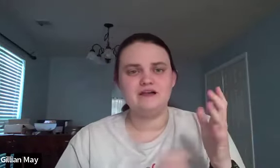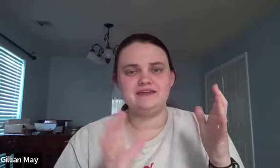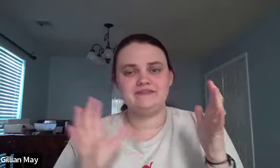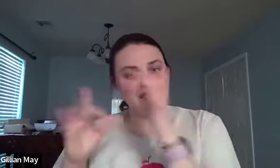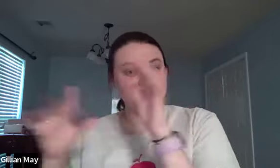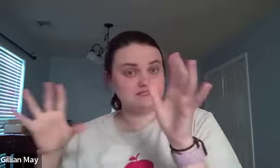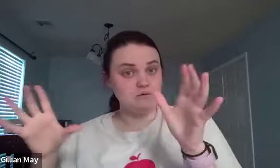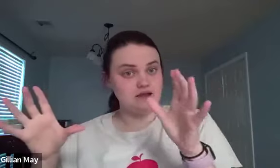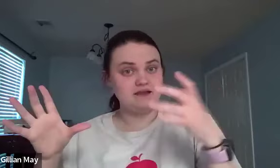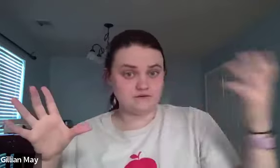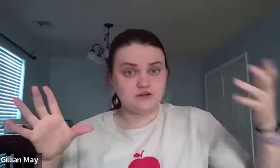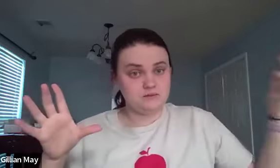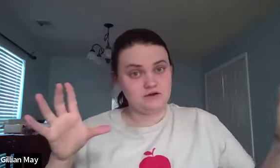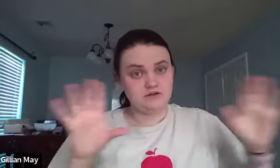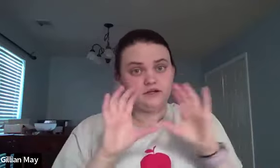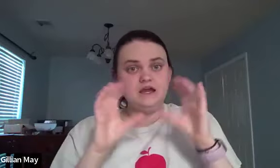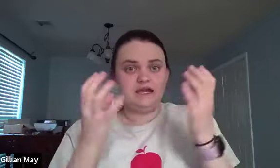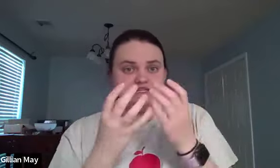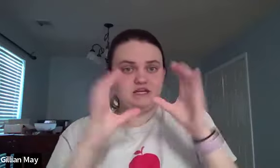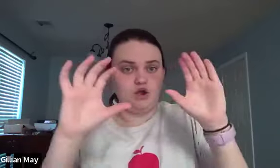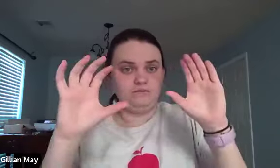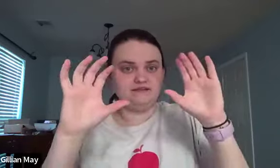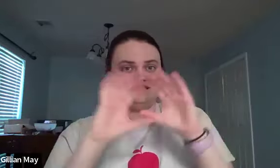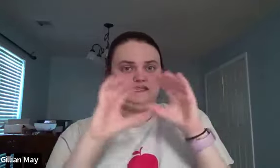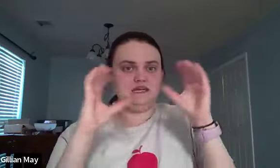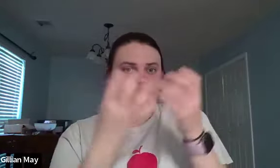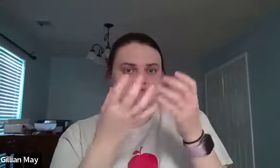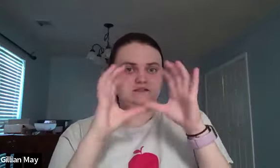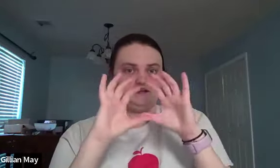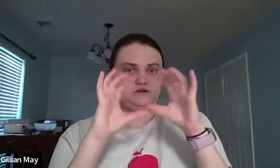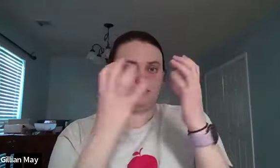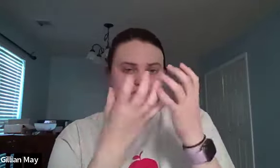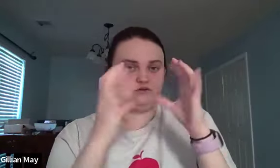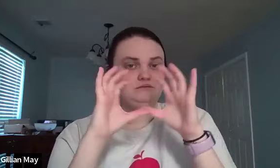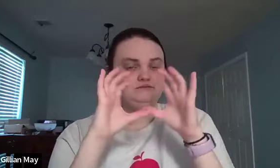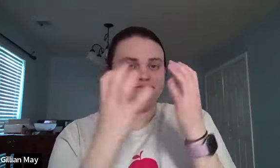like the ASL way, like I was talking about earlier, is like an open C and you just make like a circle.